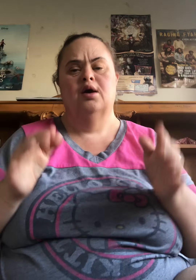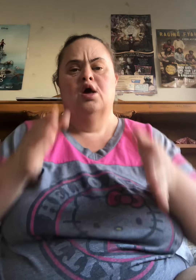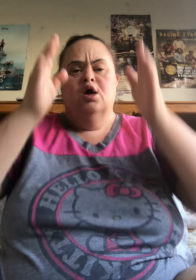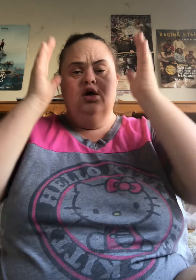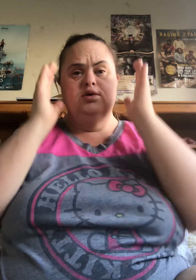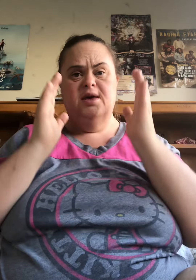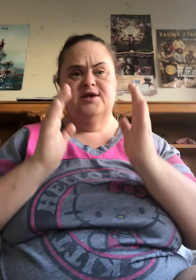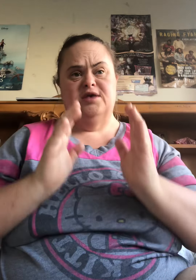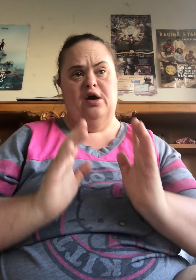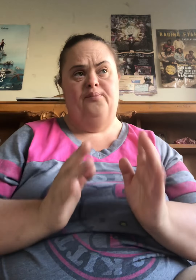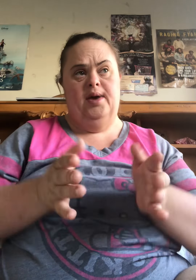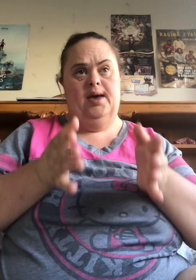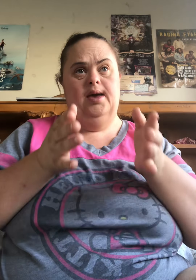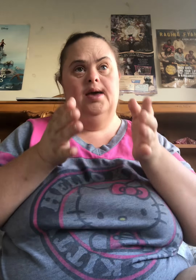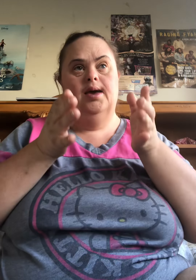disappear. You disappear,